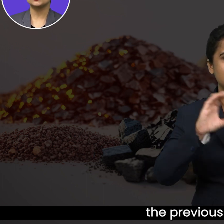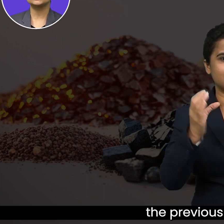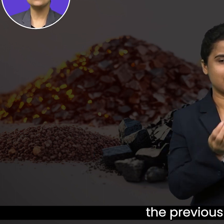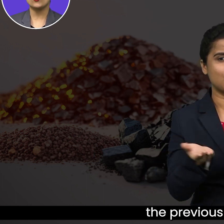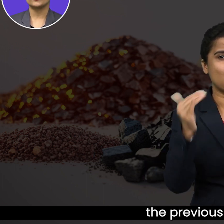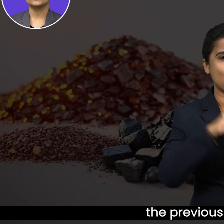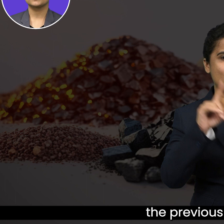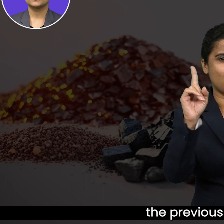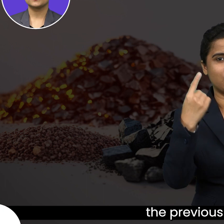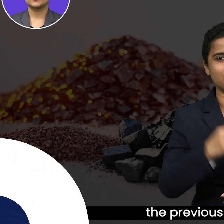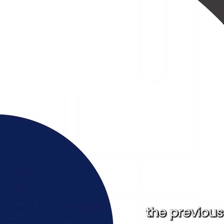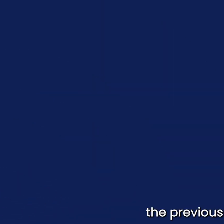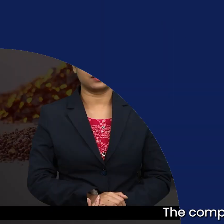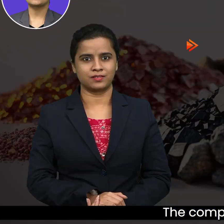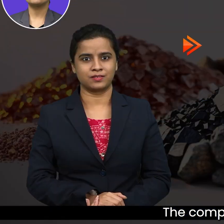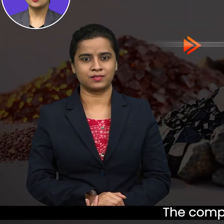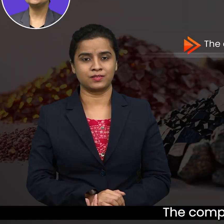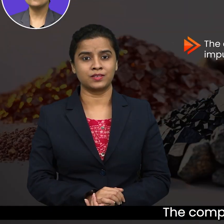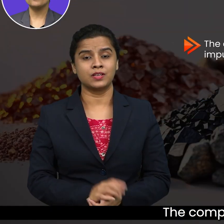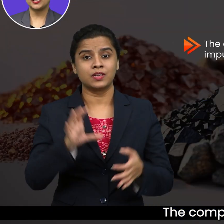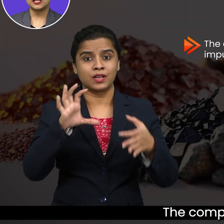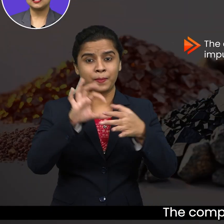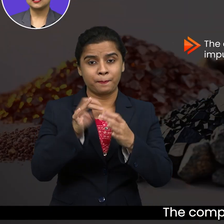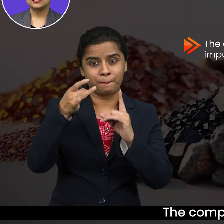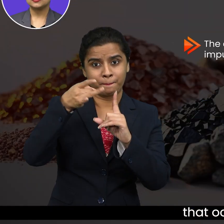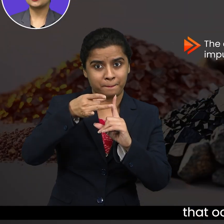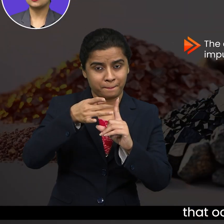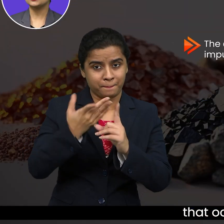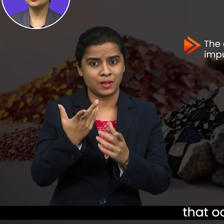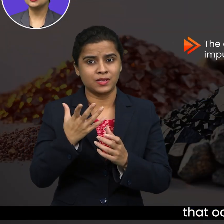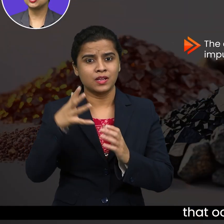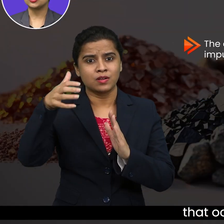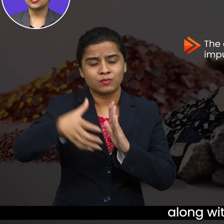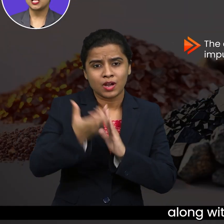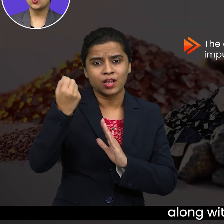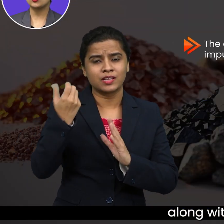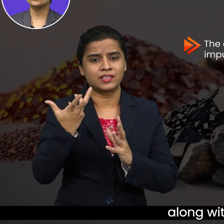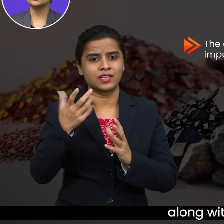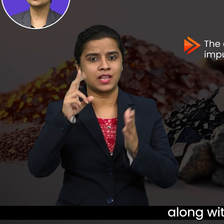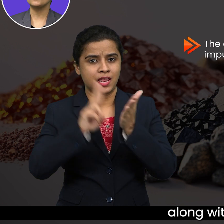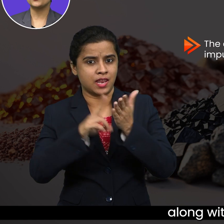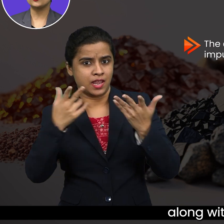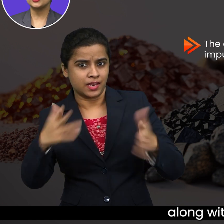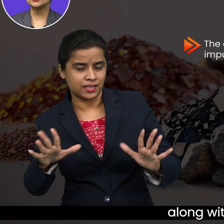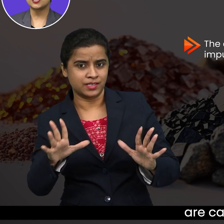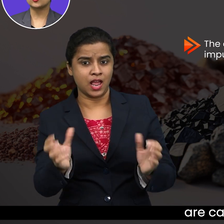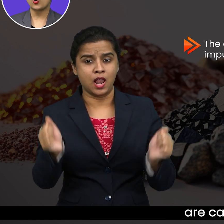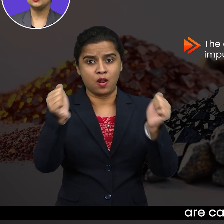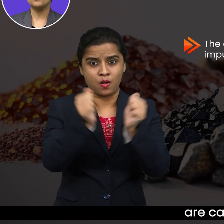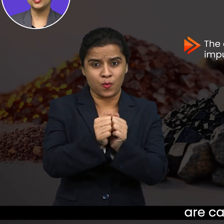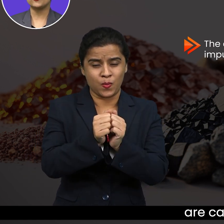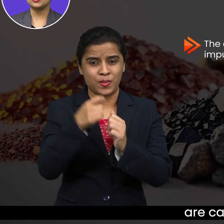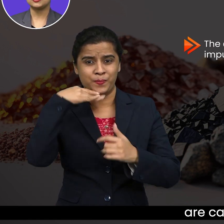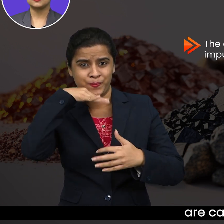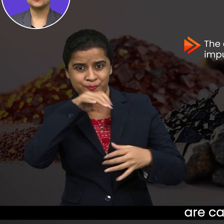session once more. The compounds of metals that occur in nature along with the impurities are